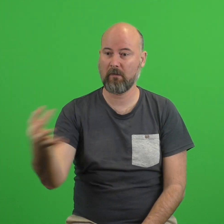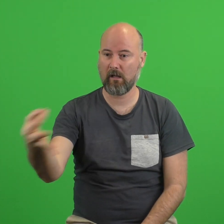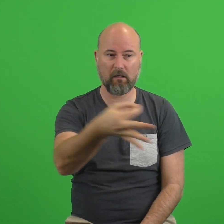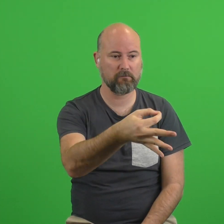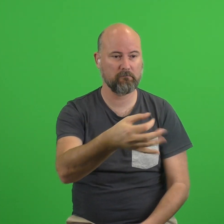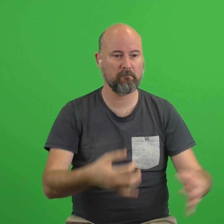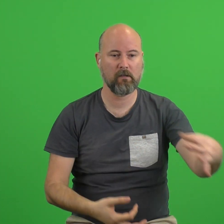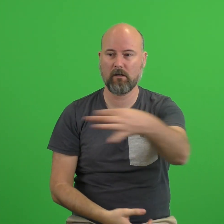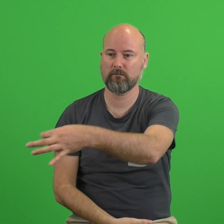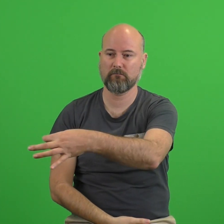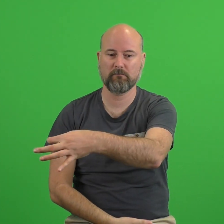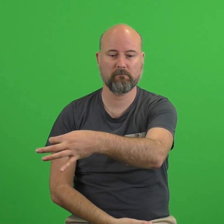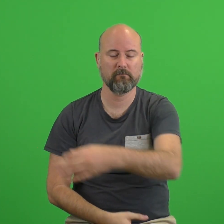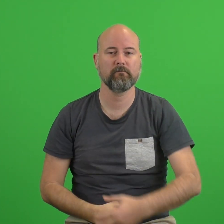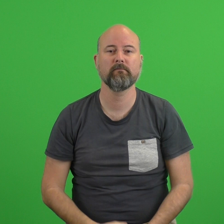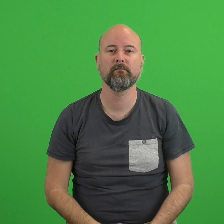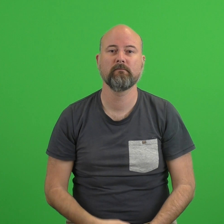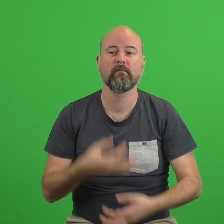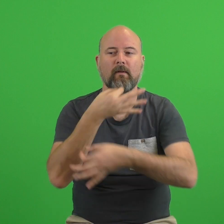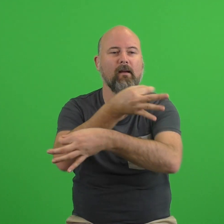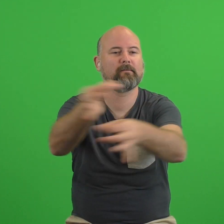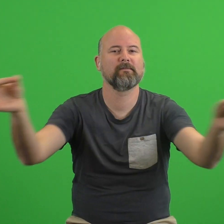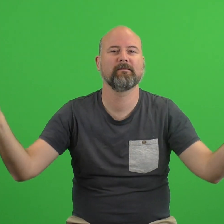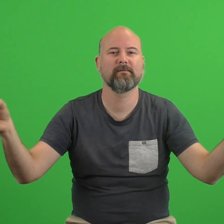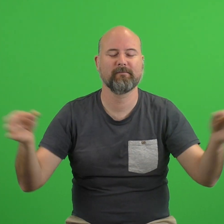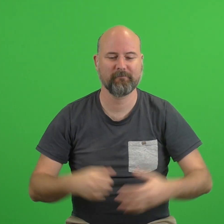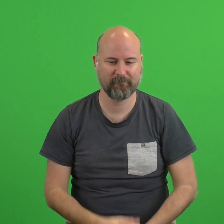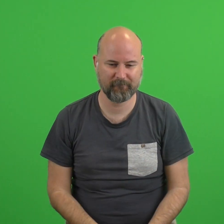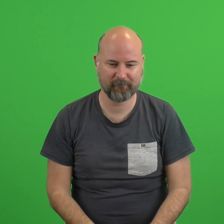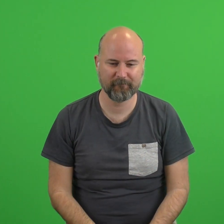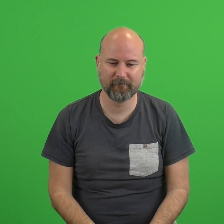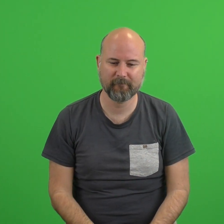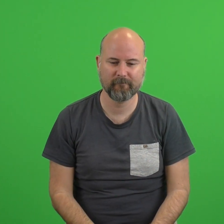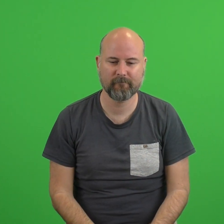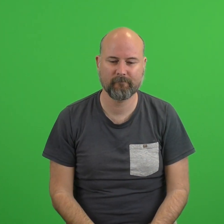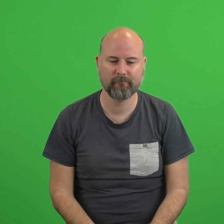If we have two people asking each other, I could show it like this. Me asking everybody.